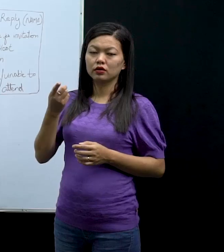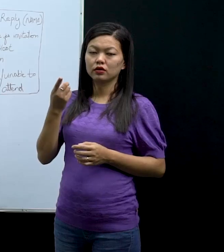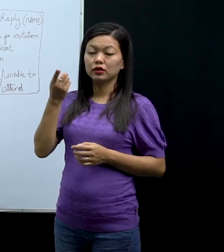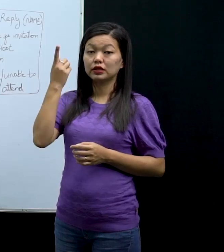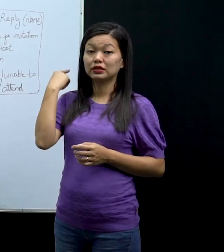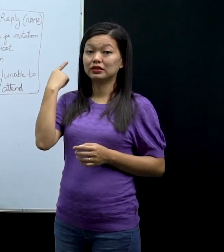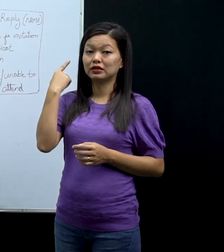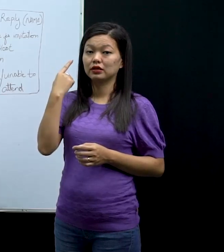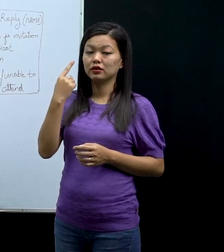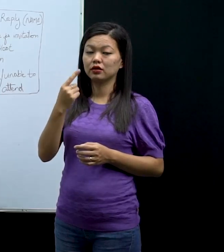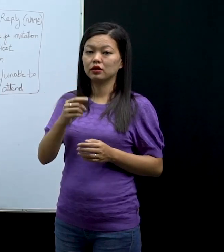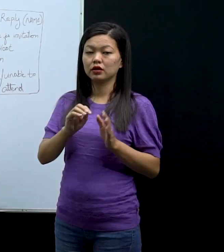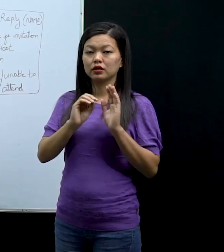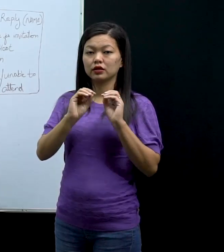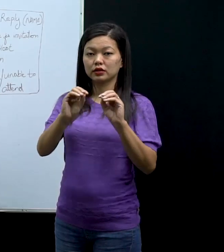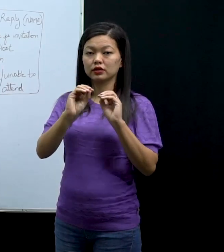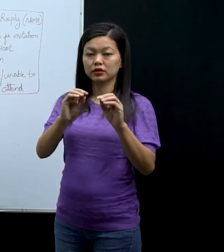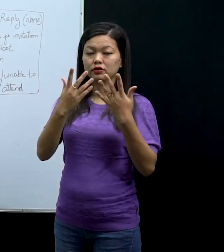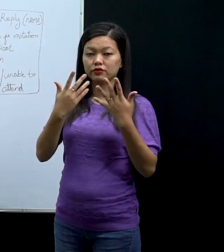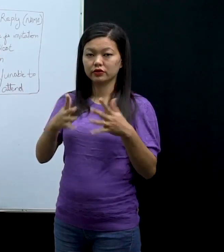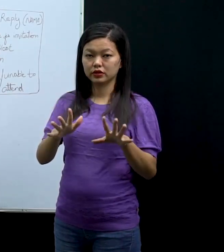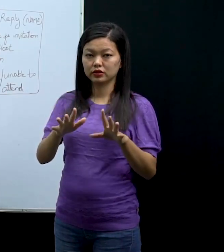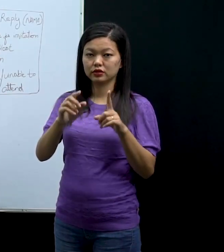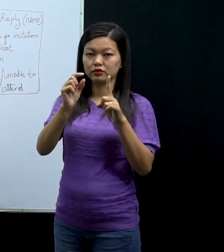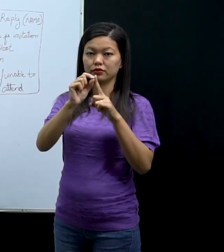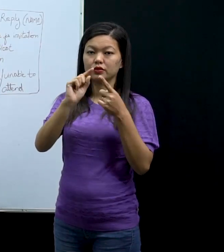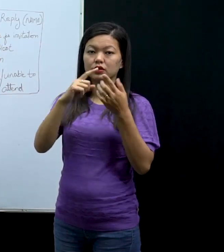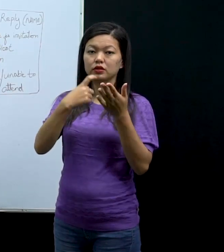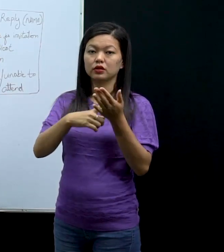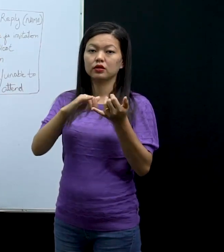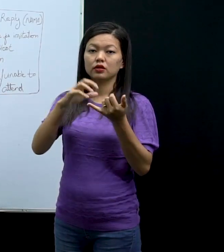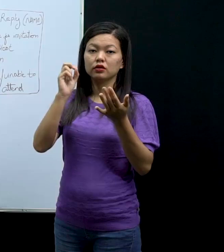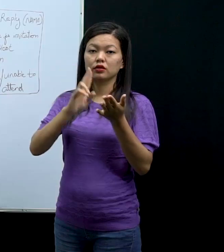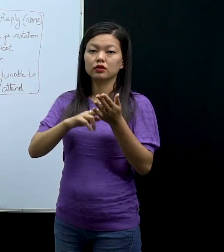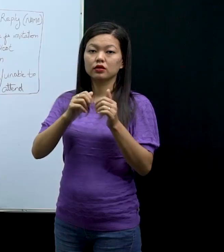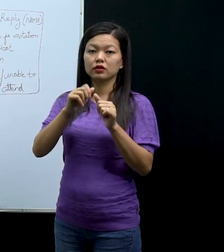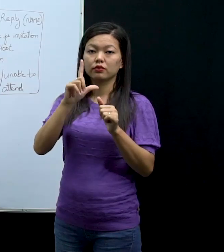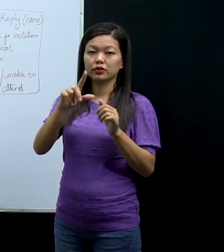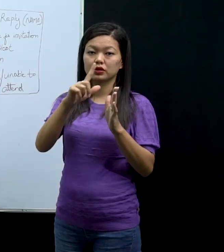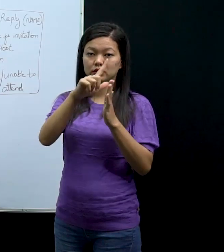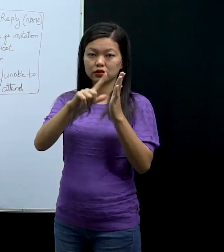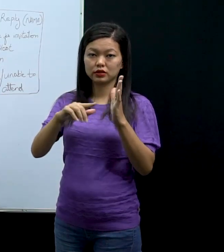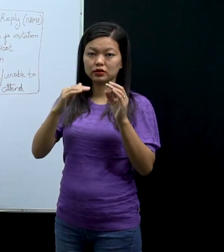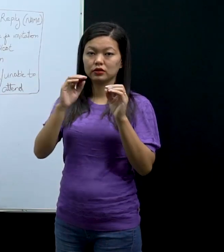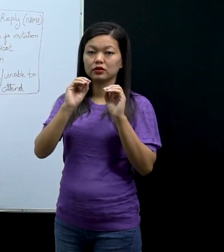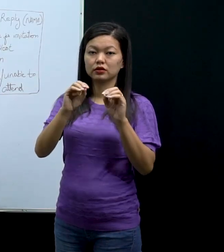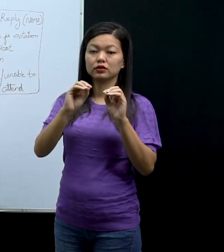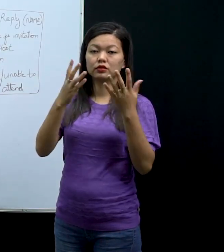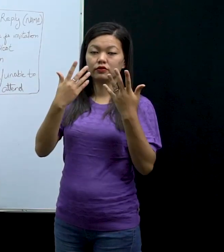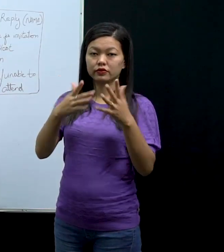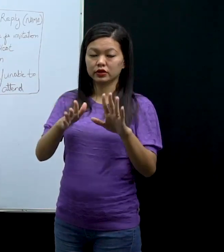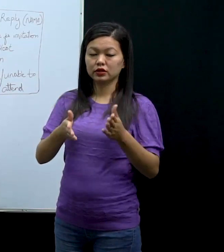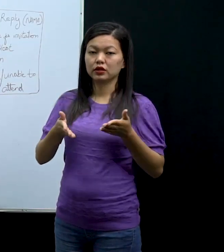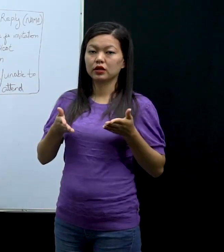personal invitation in the previous class, but we did not go into the details of how to write. This is a very simple